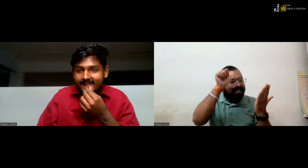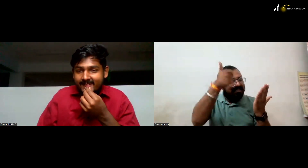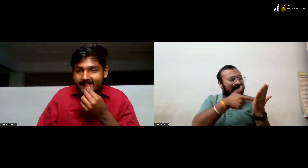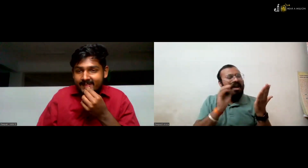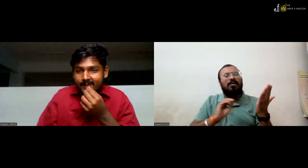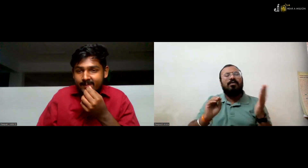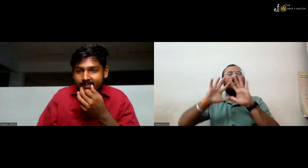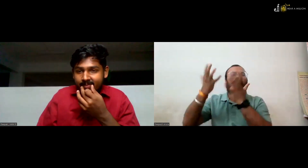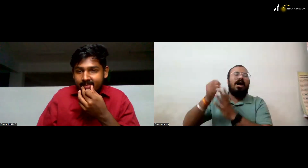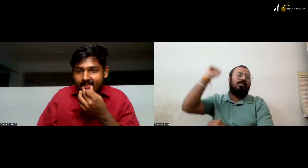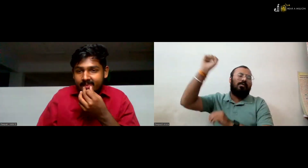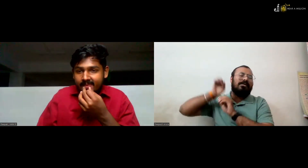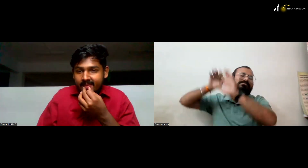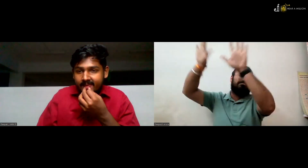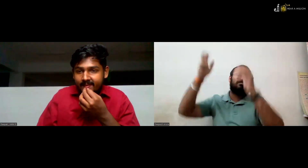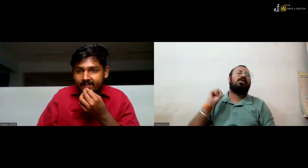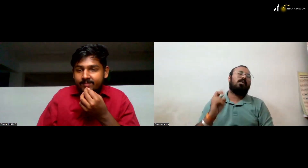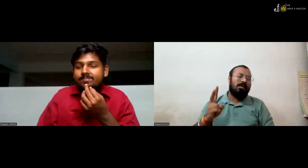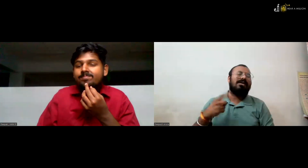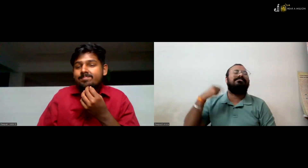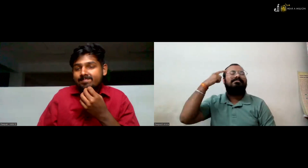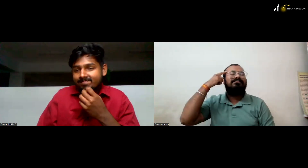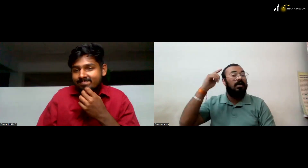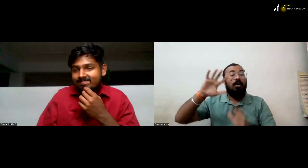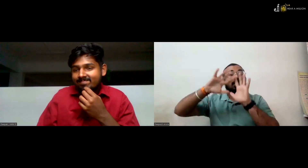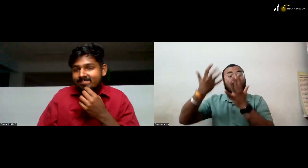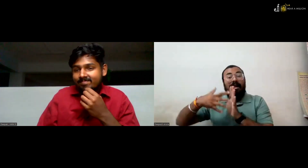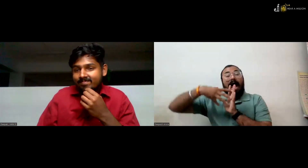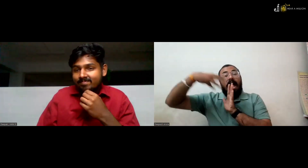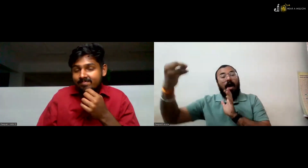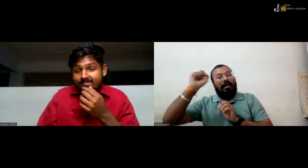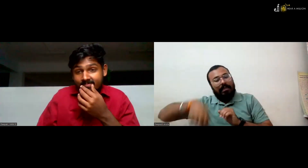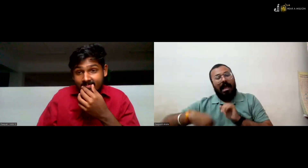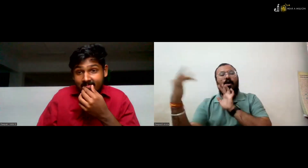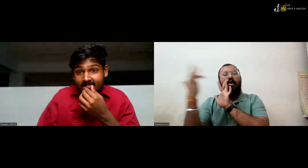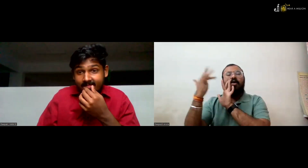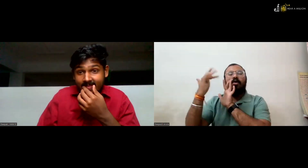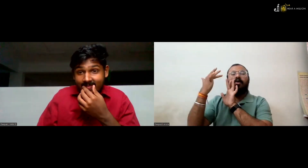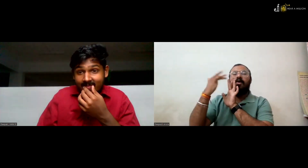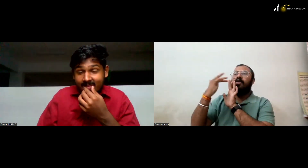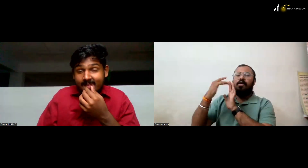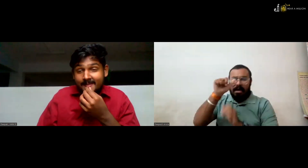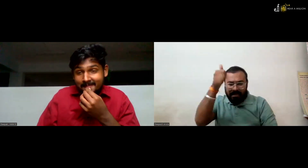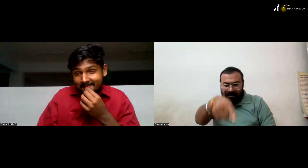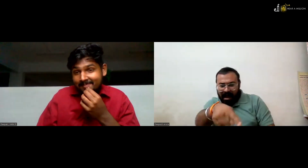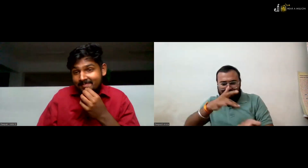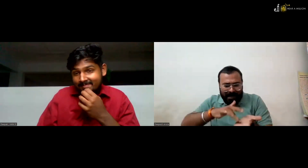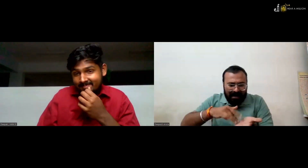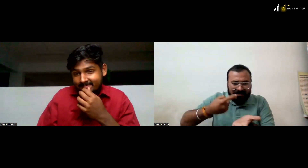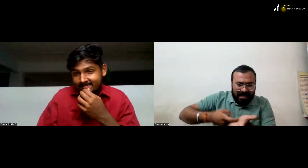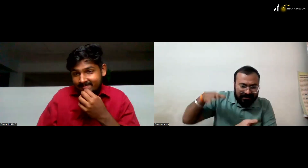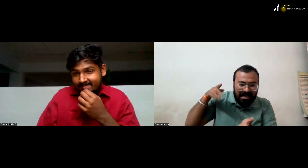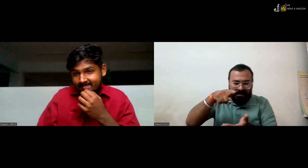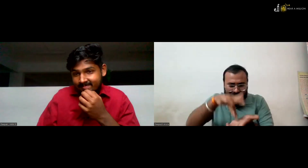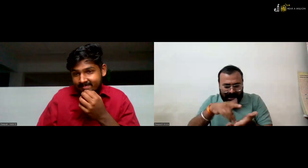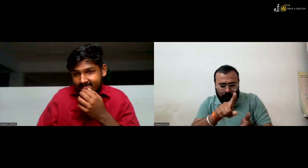just thought that I'm sharing this video in the nation, in the India is only, but in the outer side of the Indias as